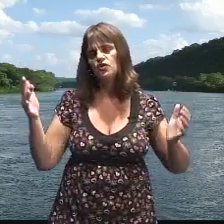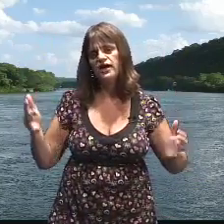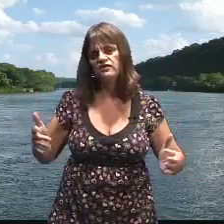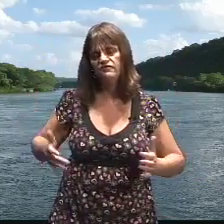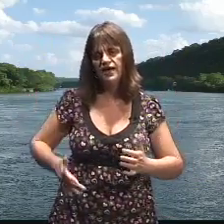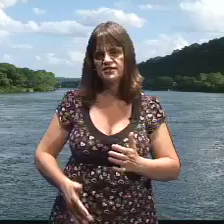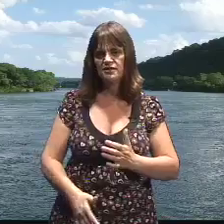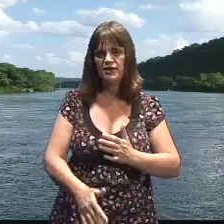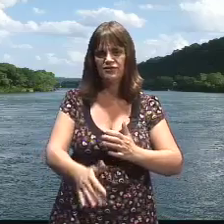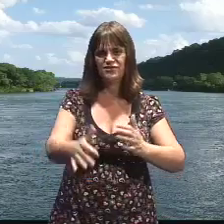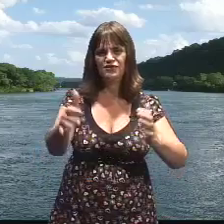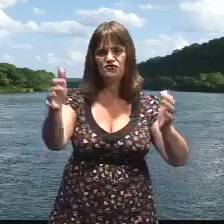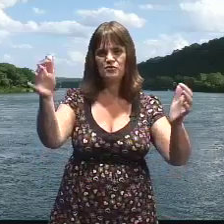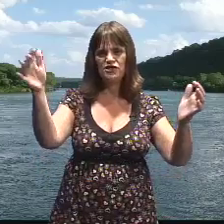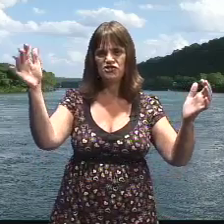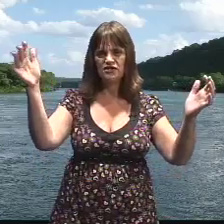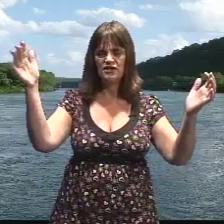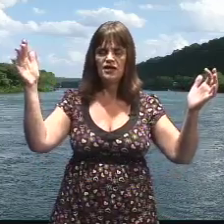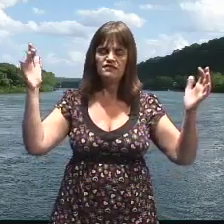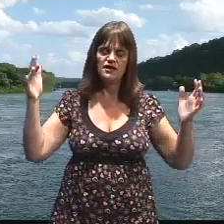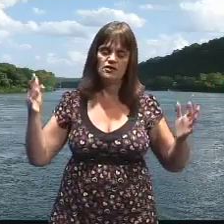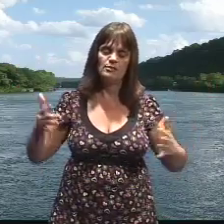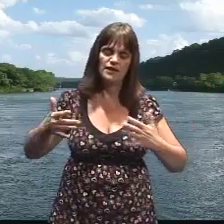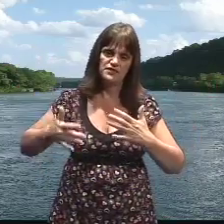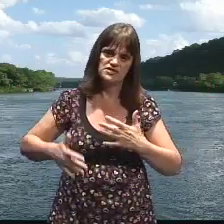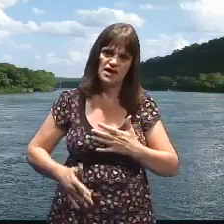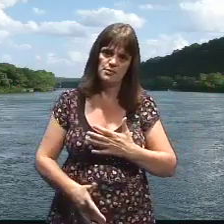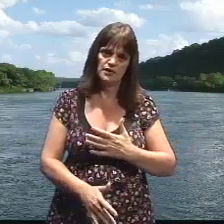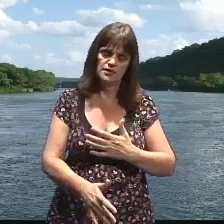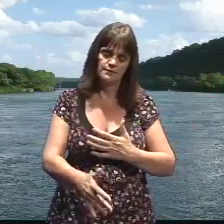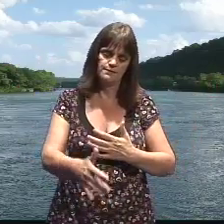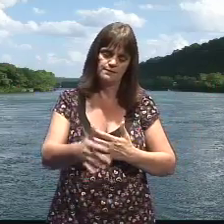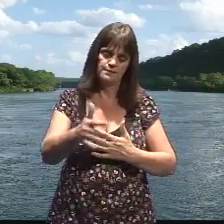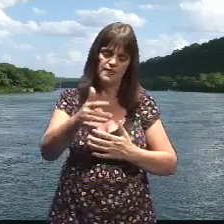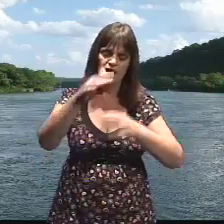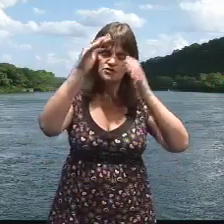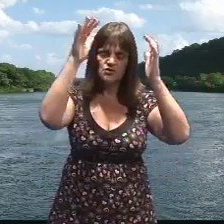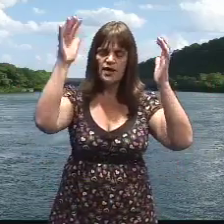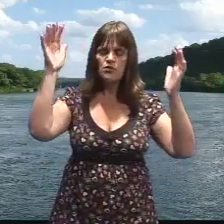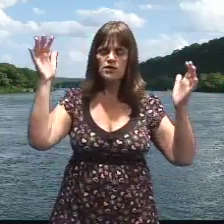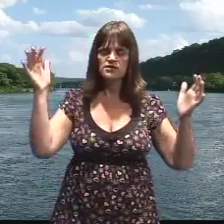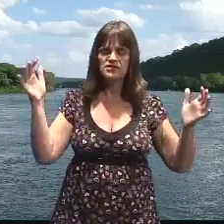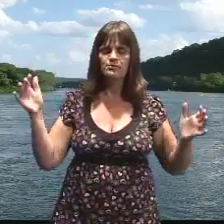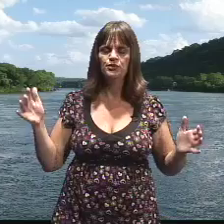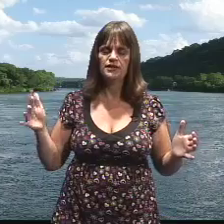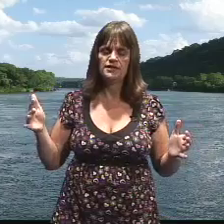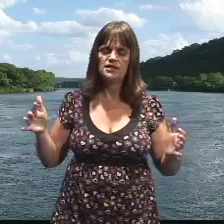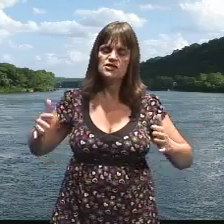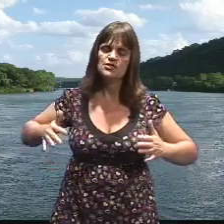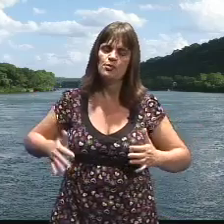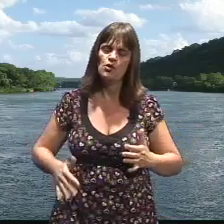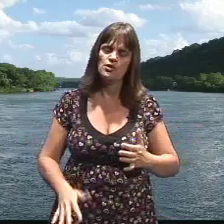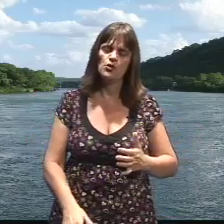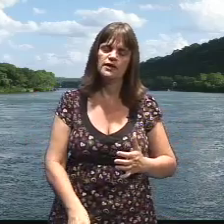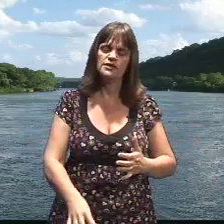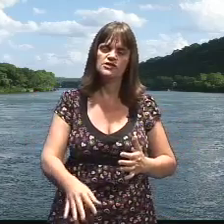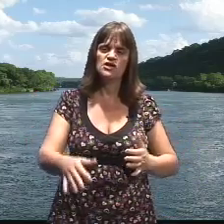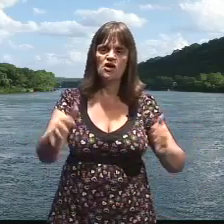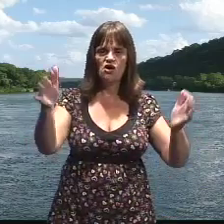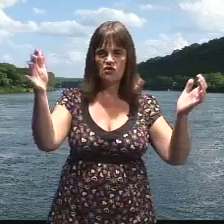great vast amounts of information there about this topic. So I will simply support what is